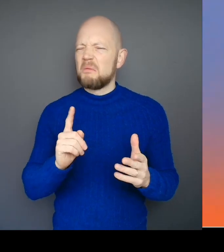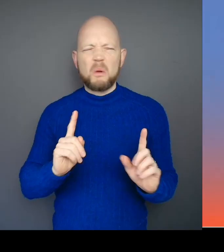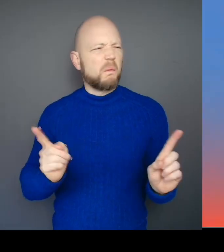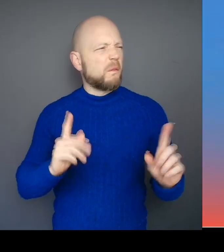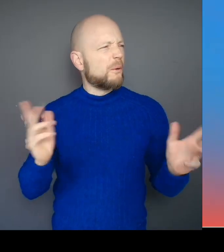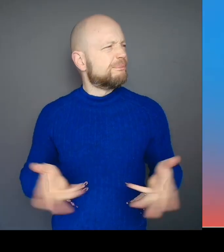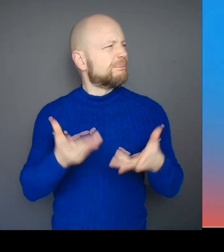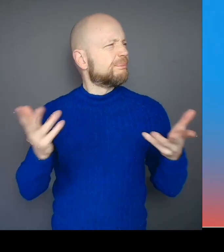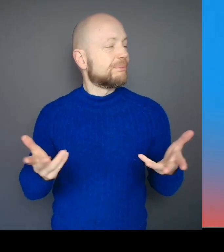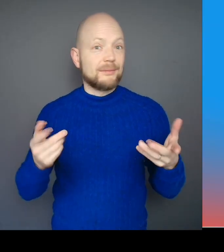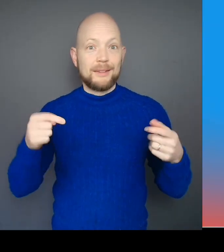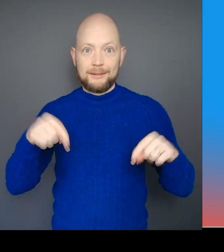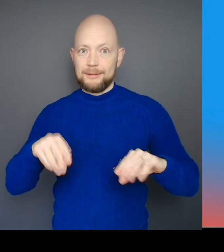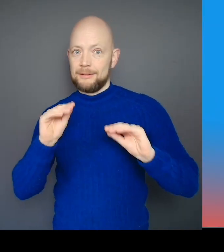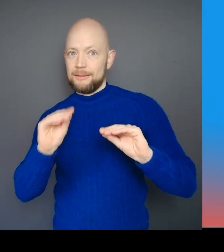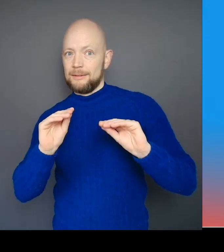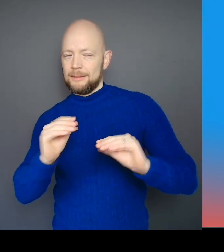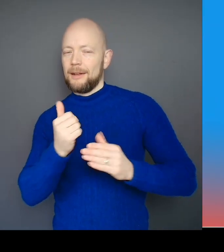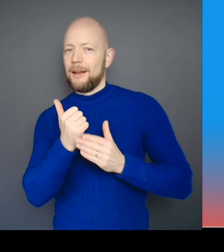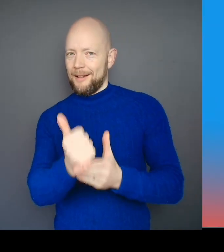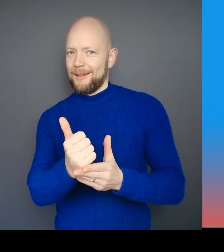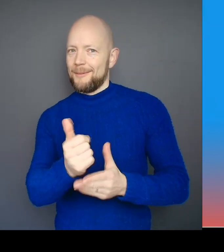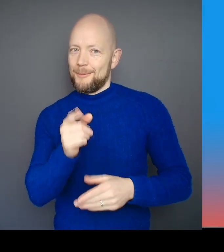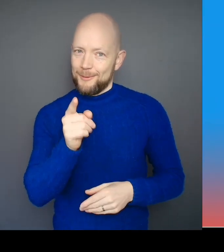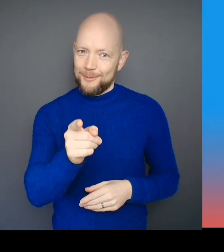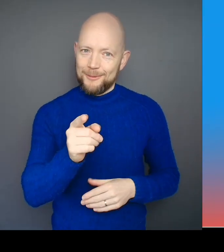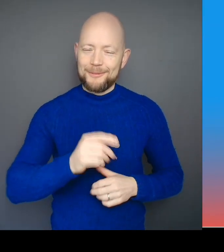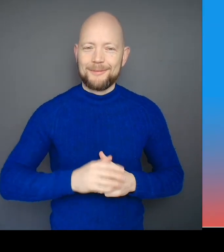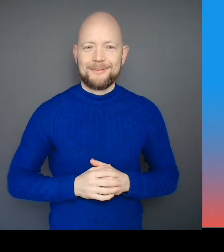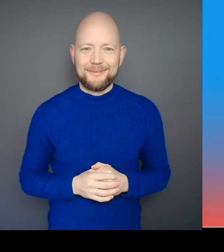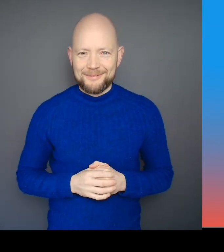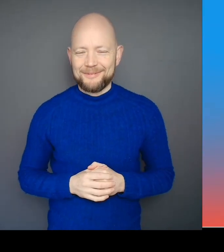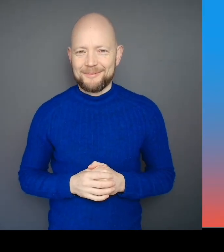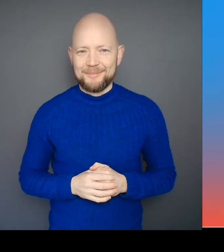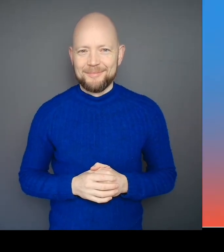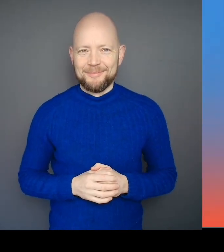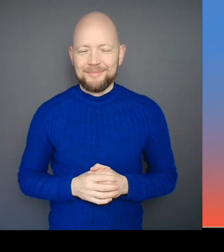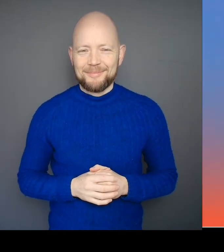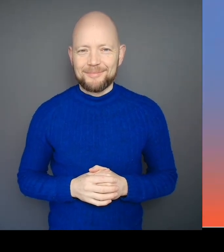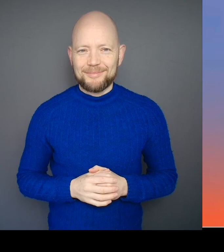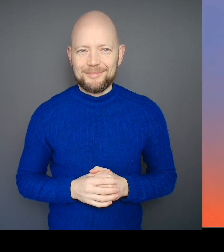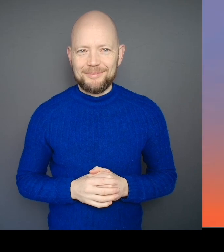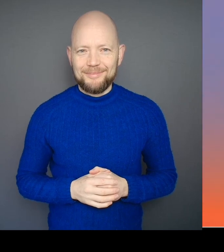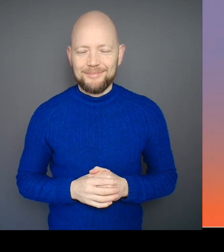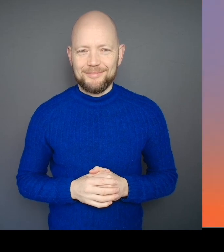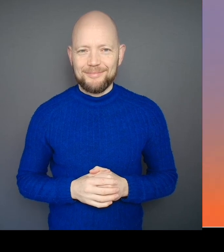and is feeling a bit, then there's something here for you. Let's get into it.